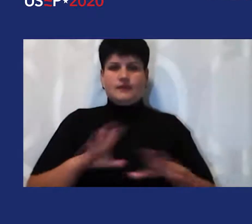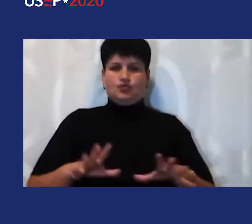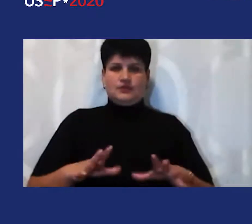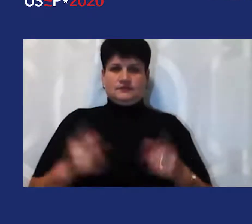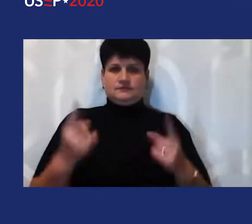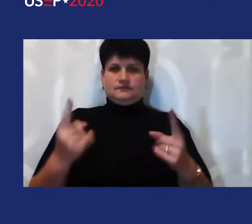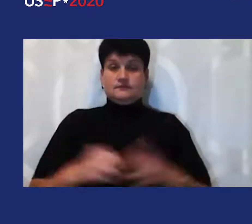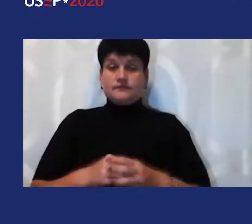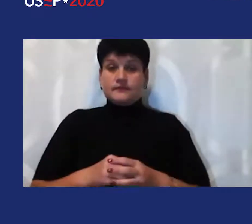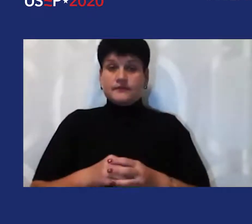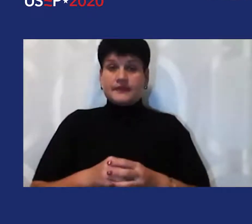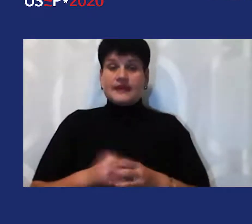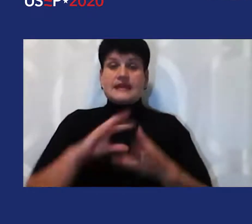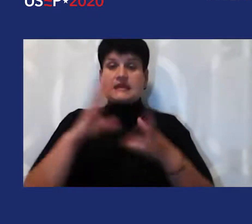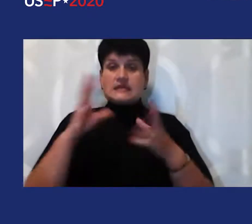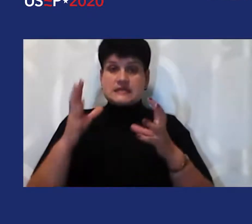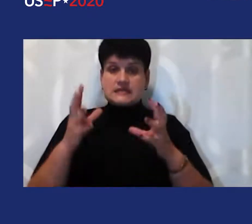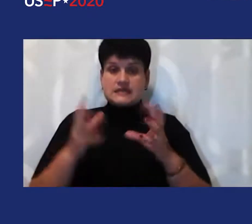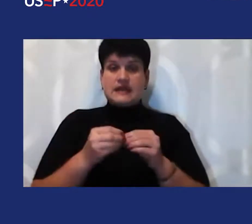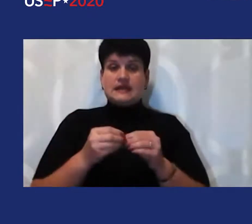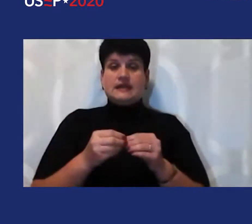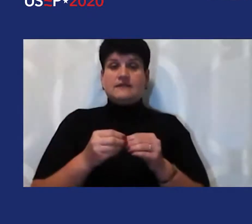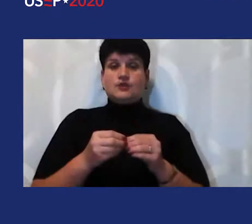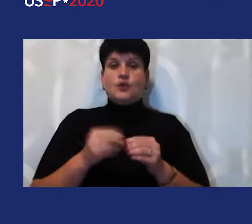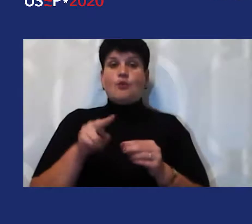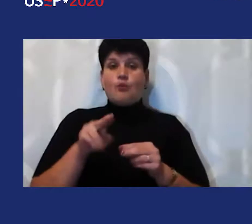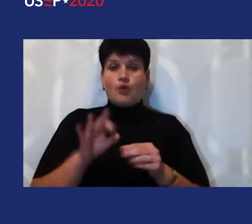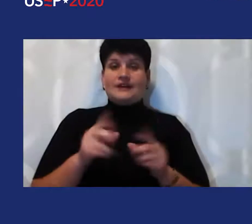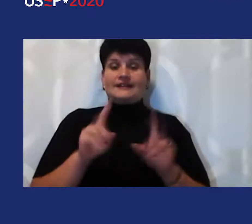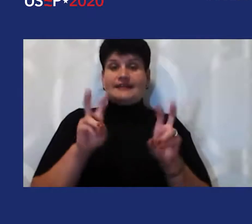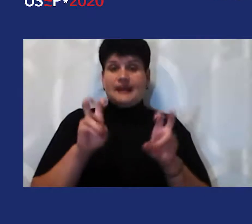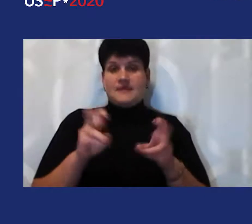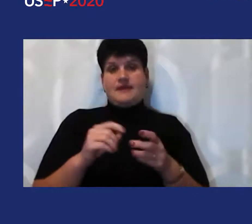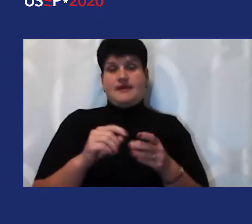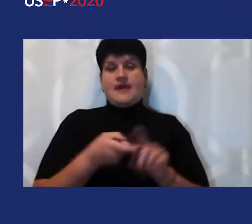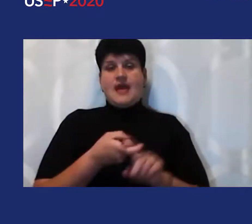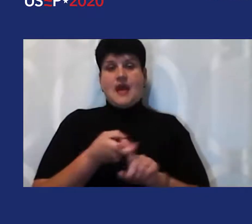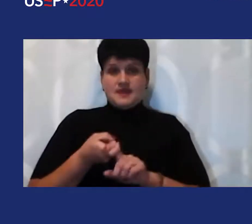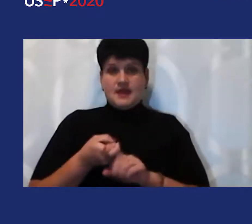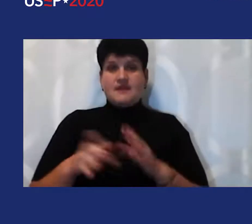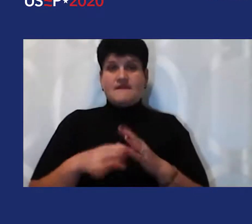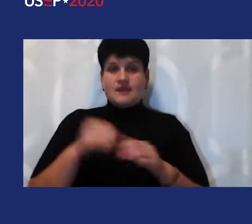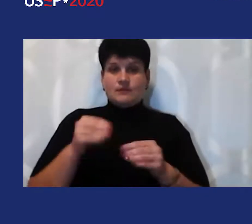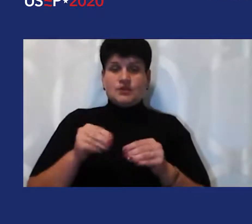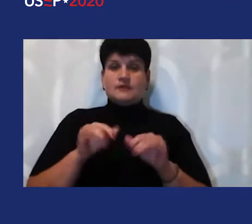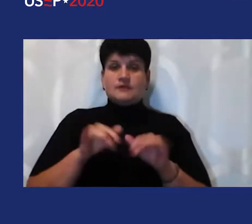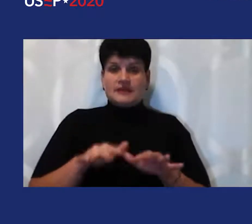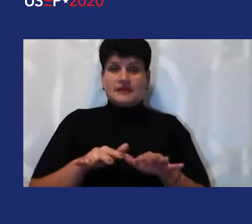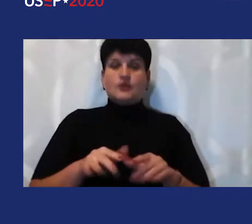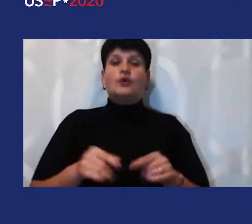critical topic for discussion. And my final conclusion as to how the pandemic impacted the